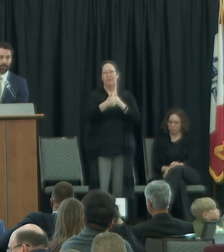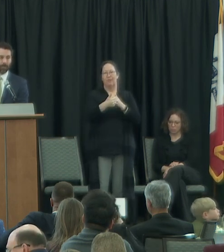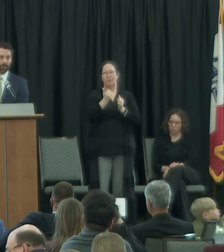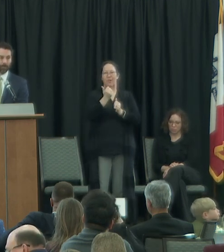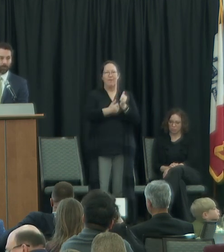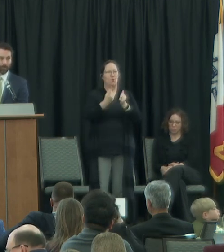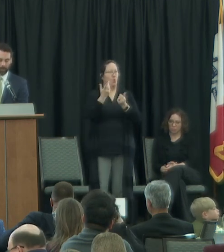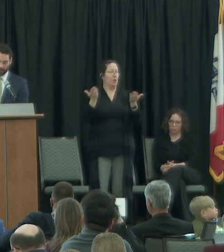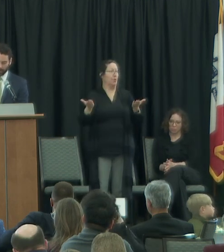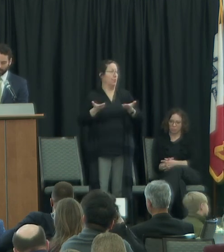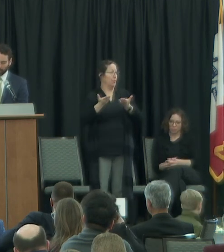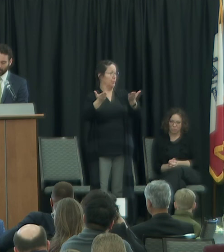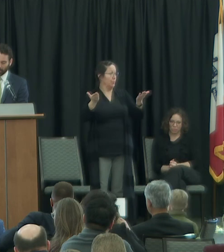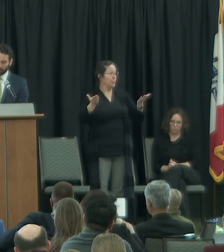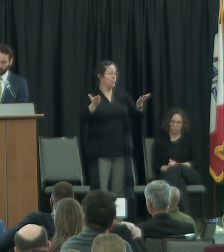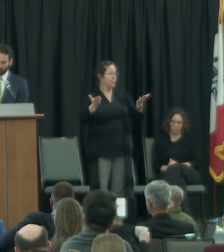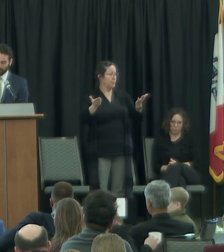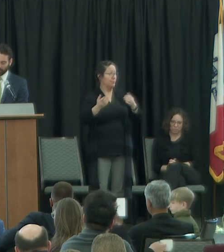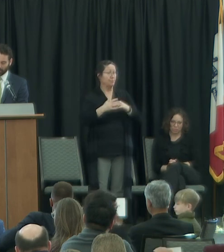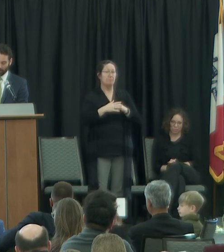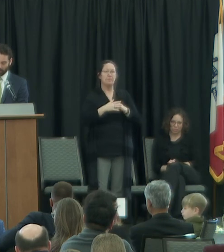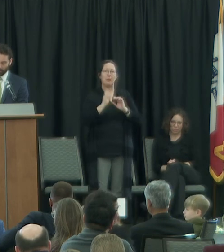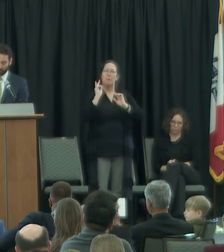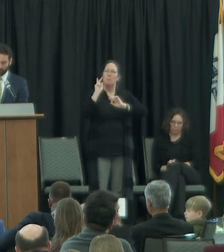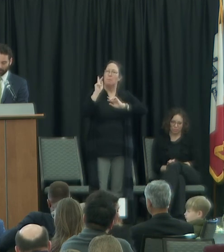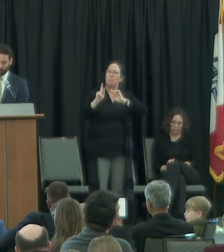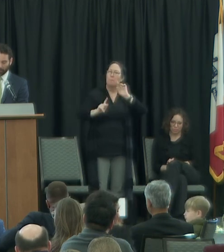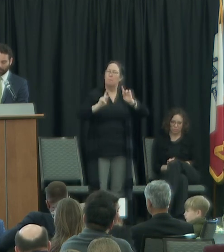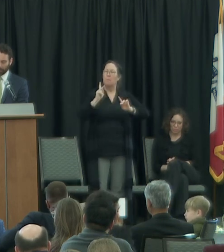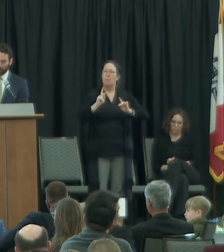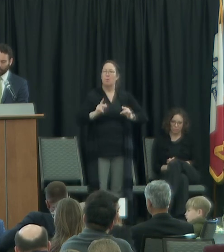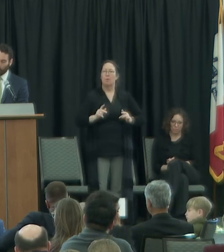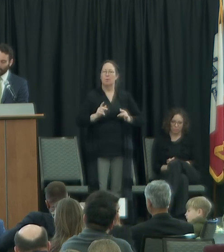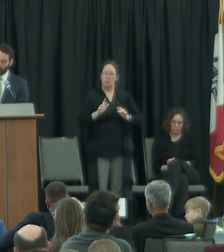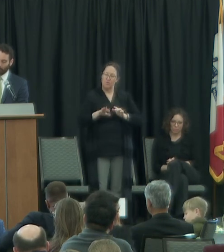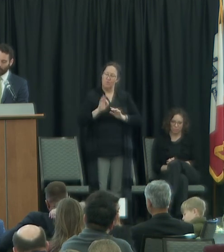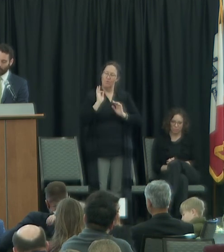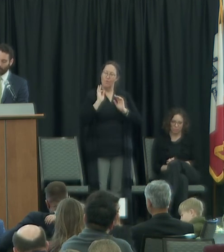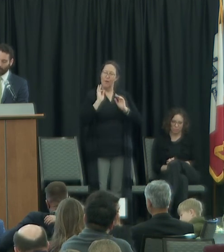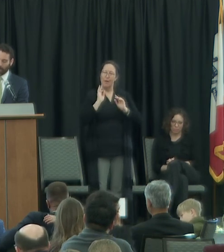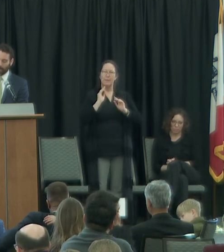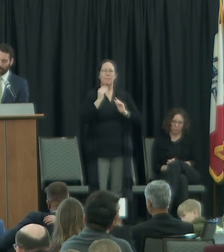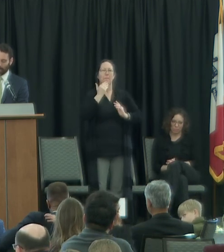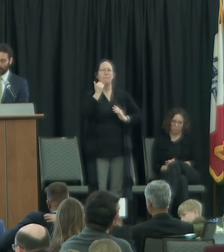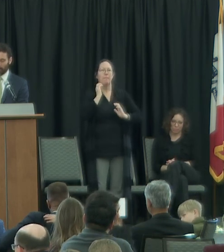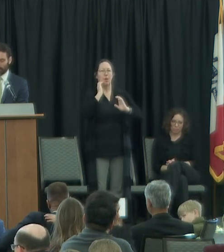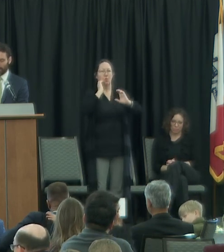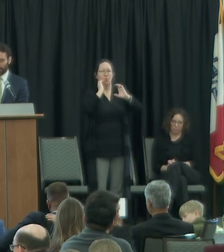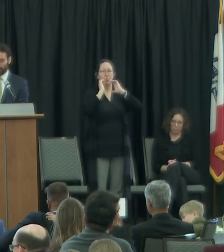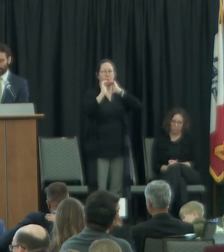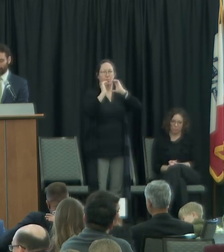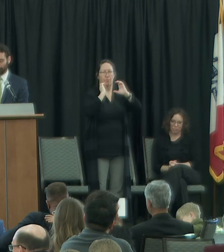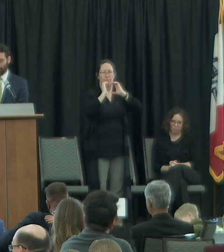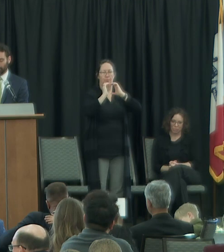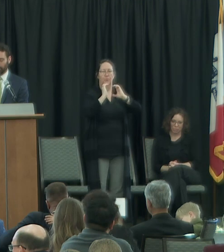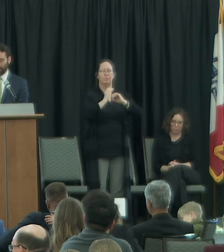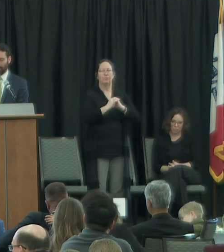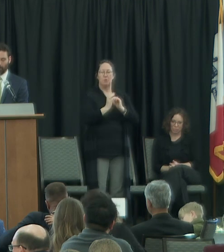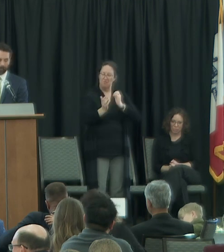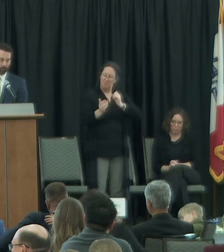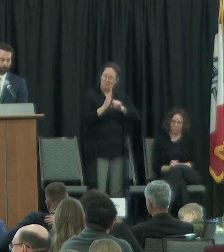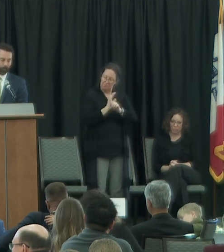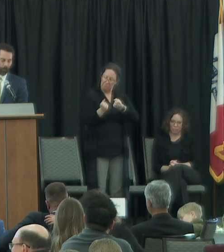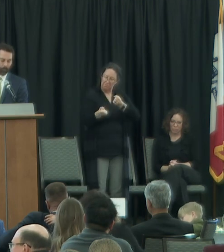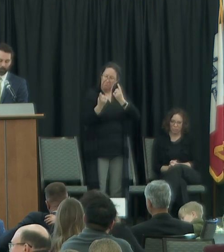person in this room and citizens, to really find a way to better communicate and understand